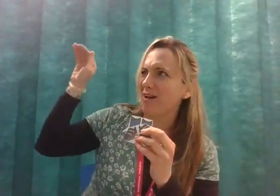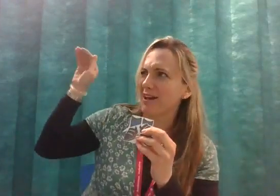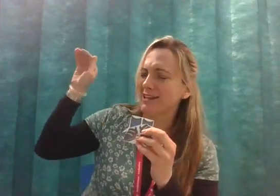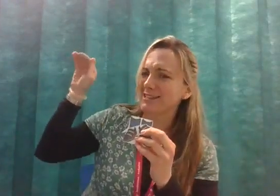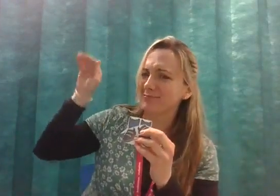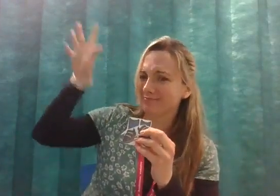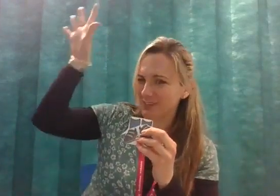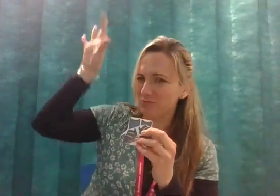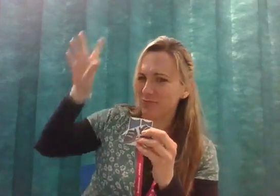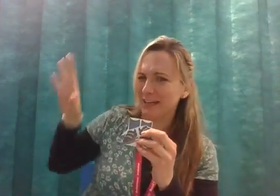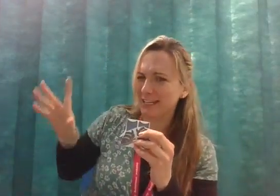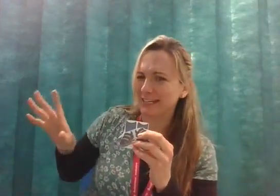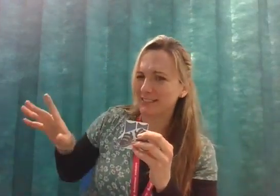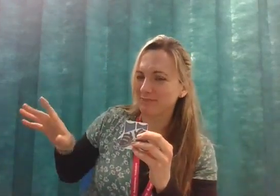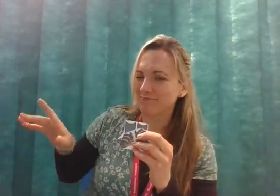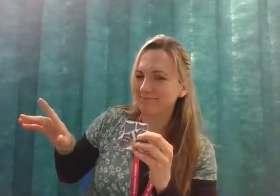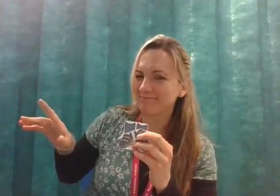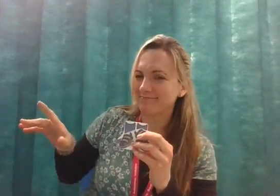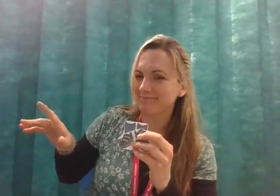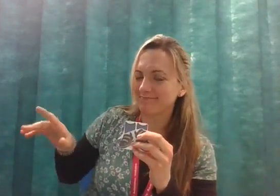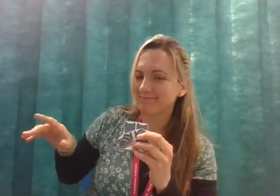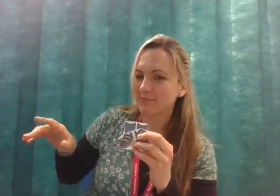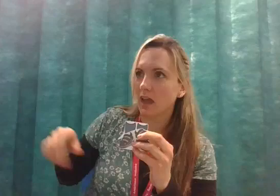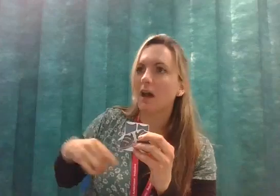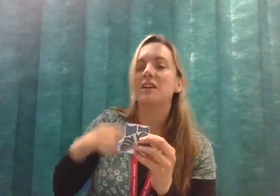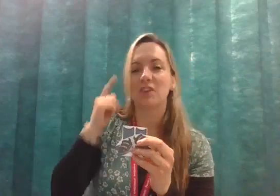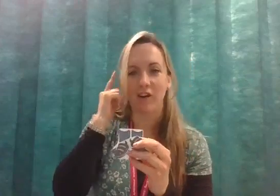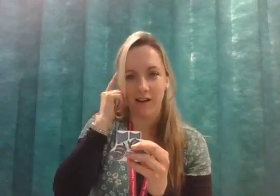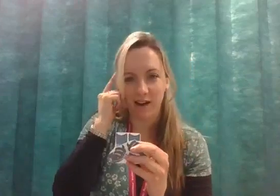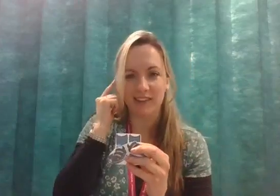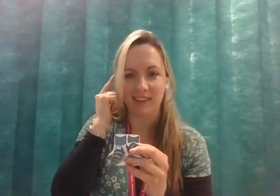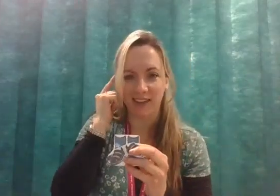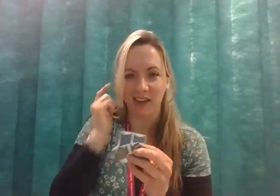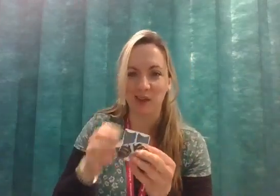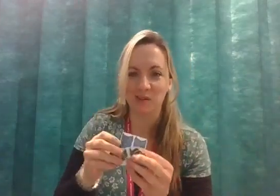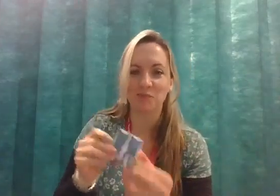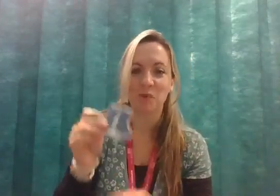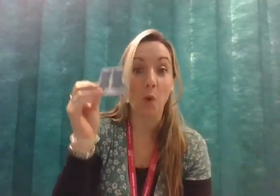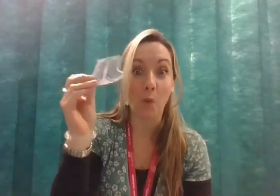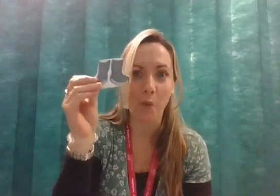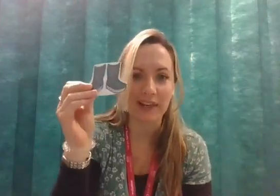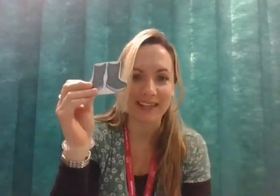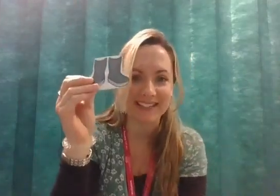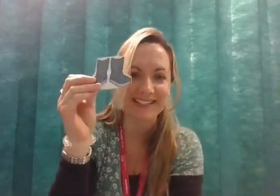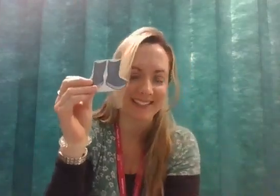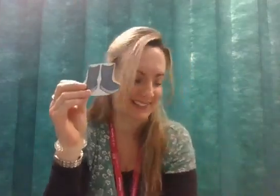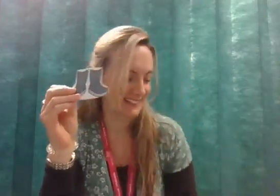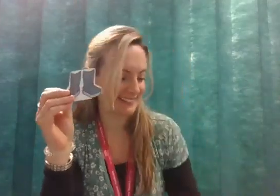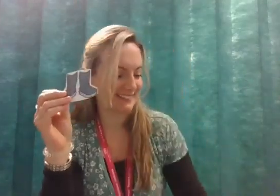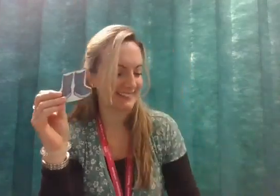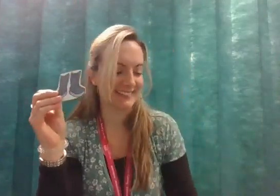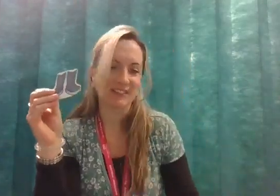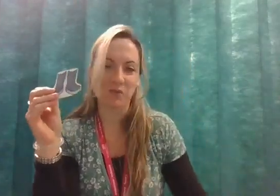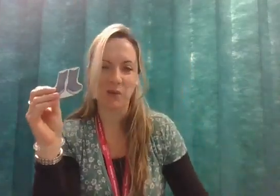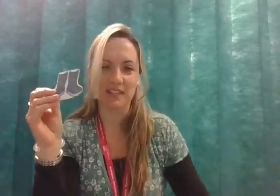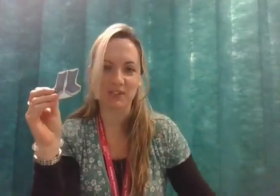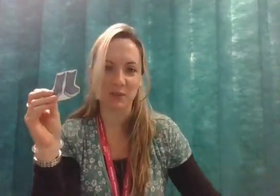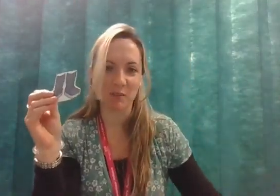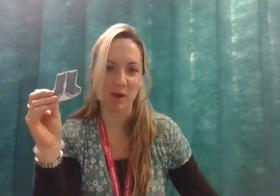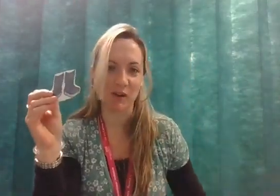Outside, it's raining. So I think wellies. Wellies for the park.